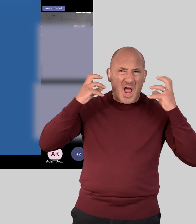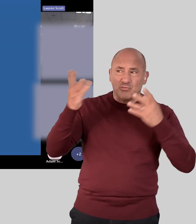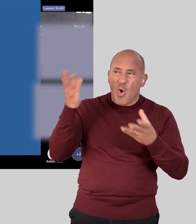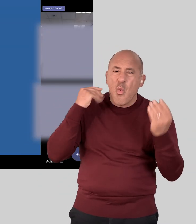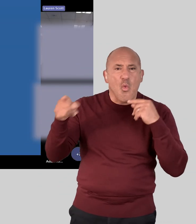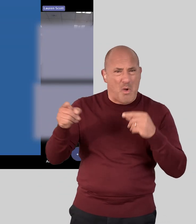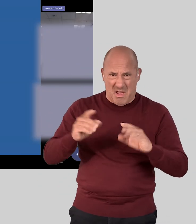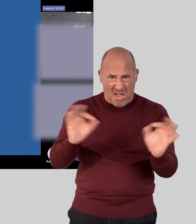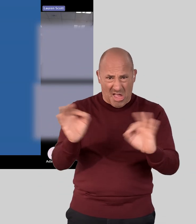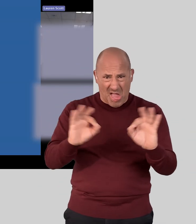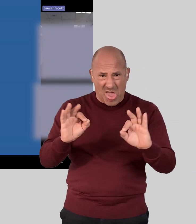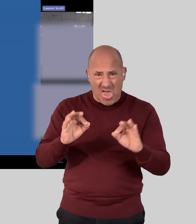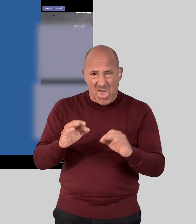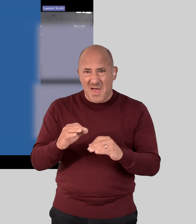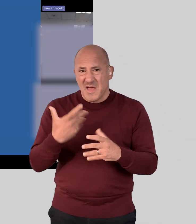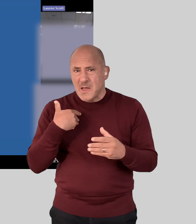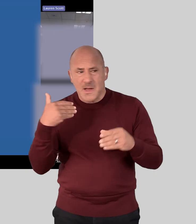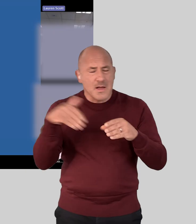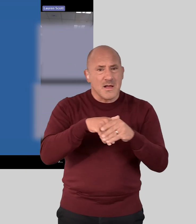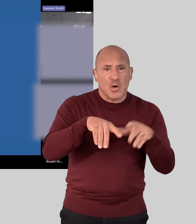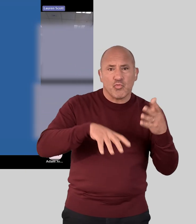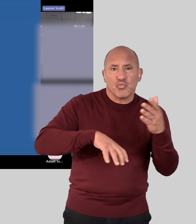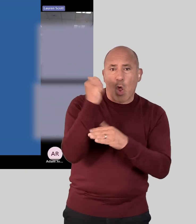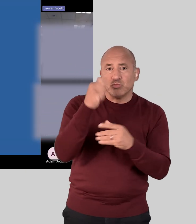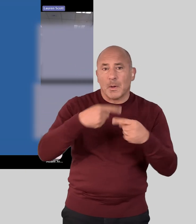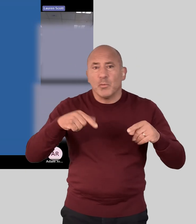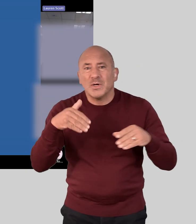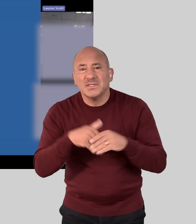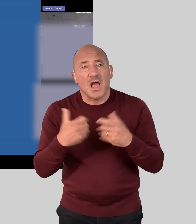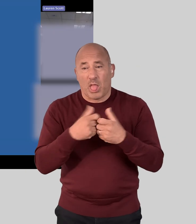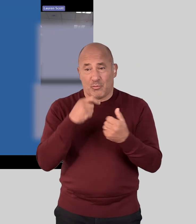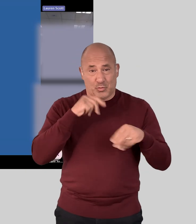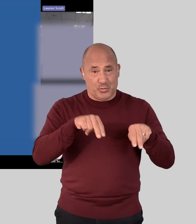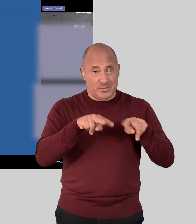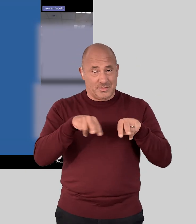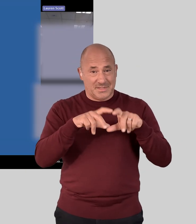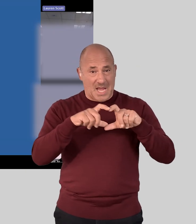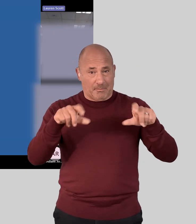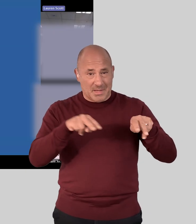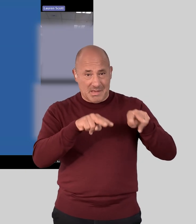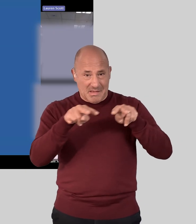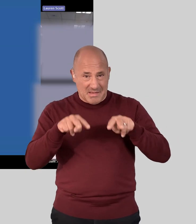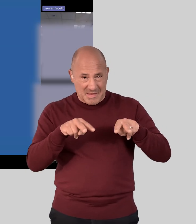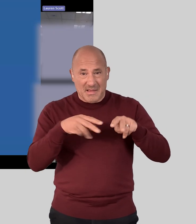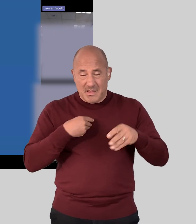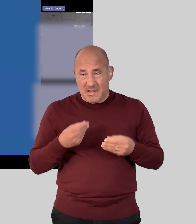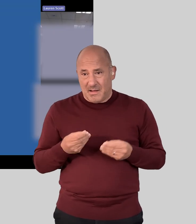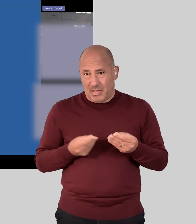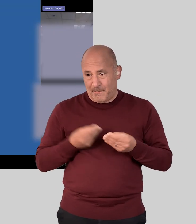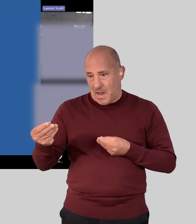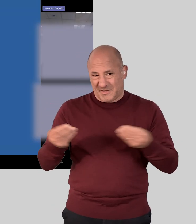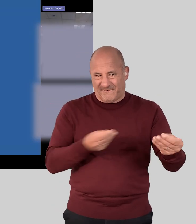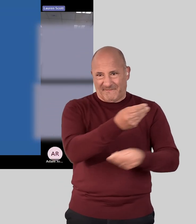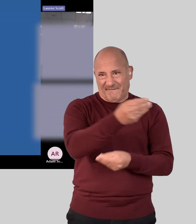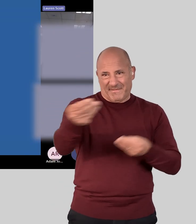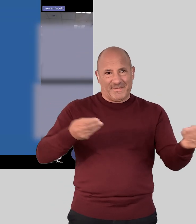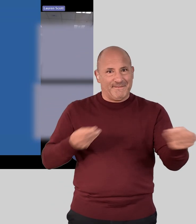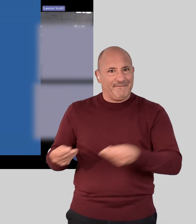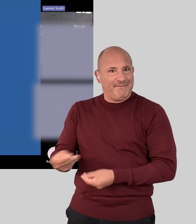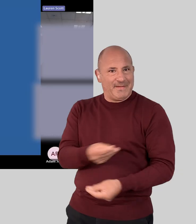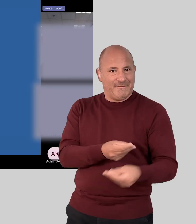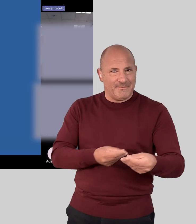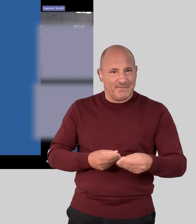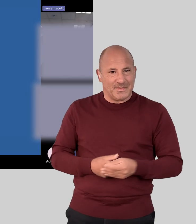hip hop on the radio. The only way that you could participate in the culture musically was through these cassette tapes, which would circulate all throughout the